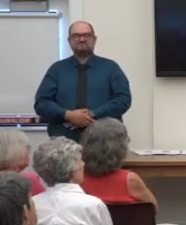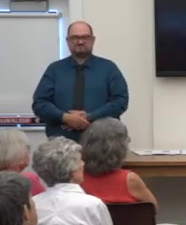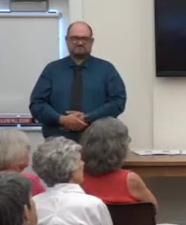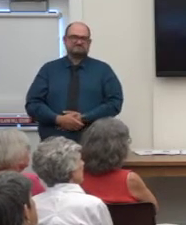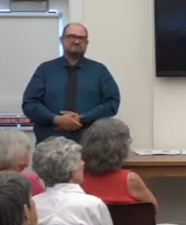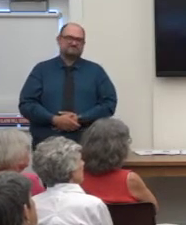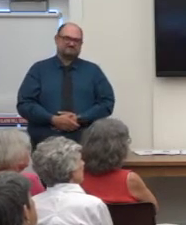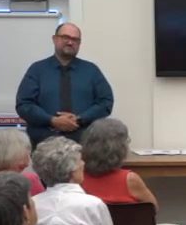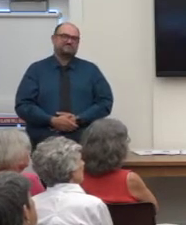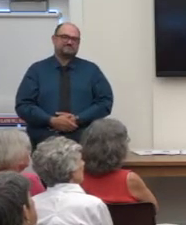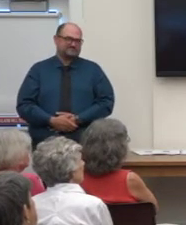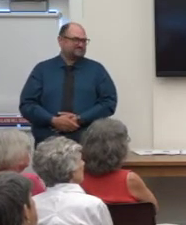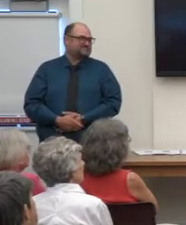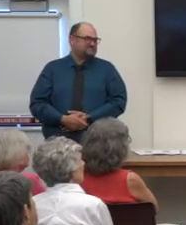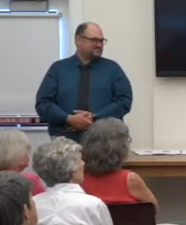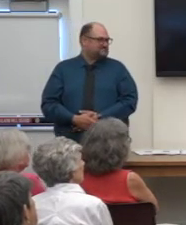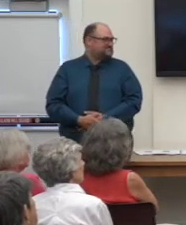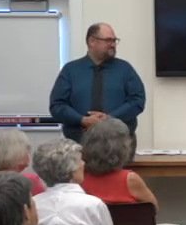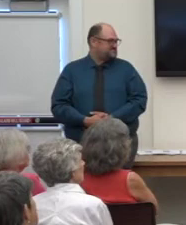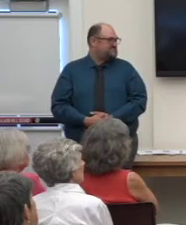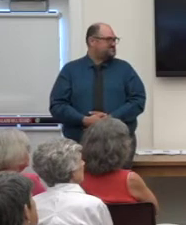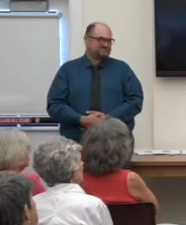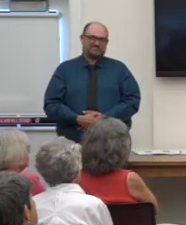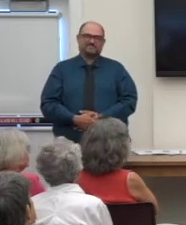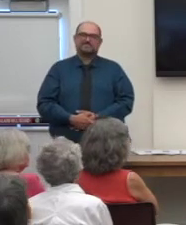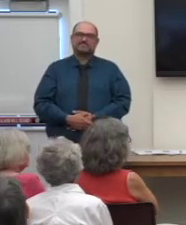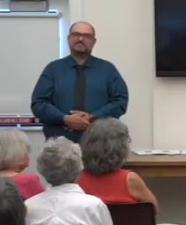for the opposite direction. Yeah. Night.